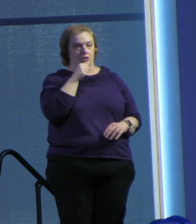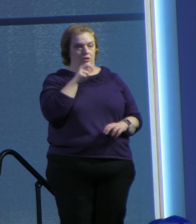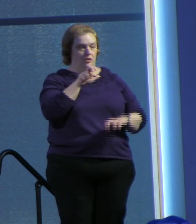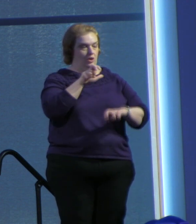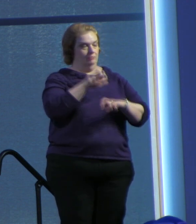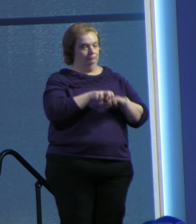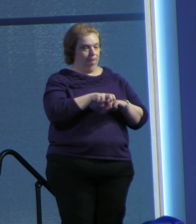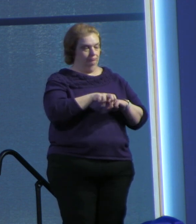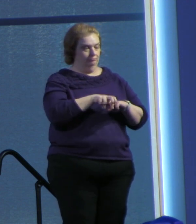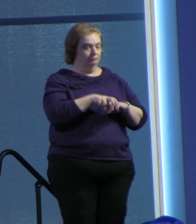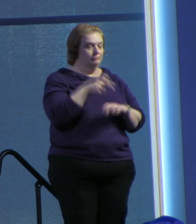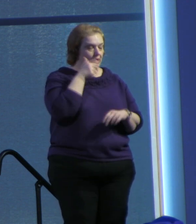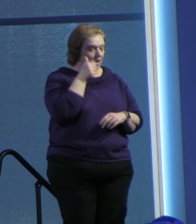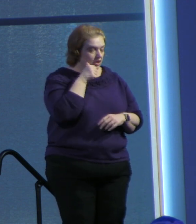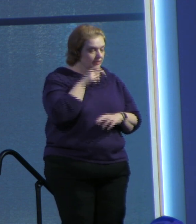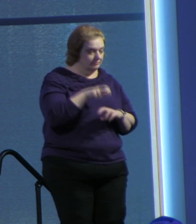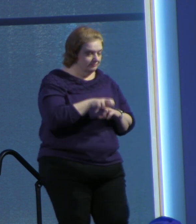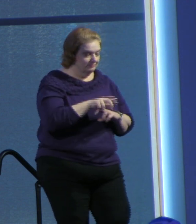whoa!